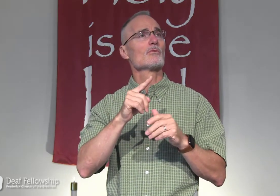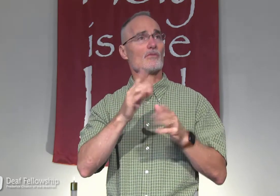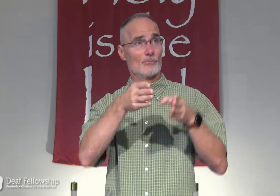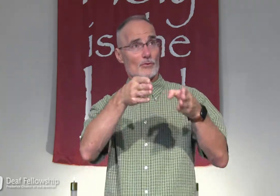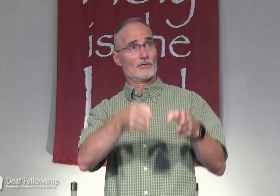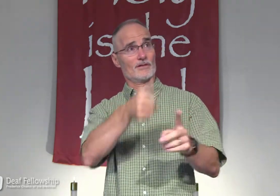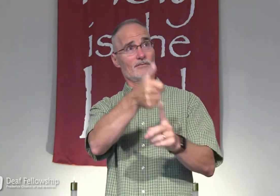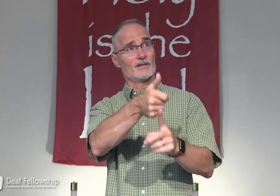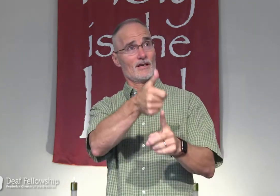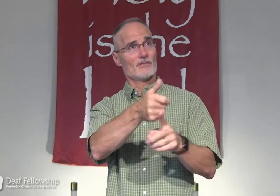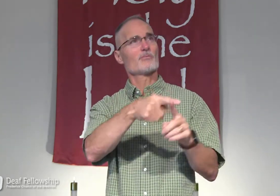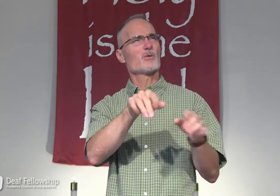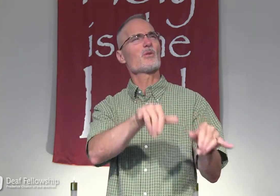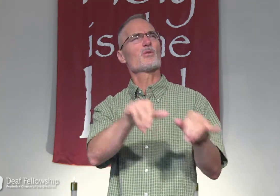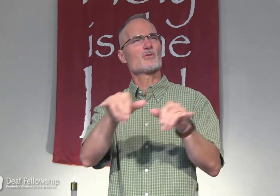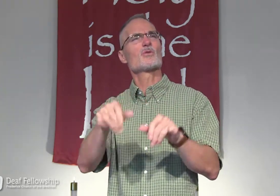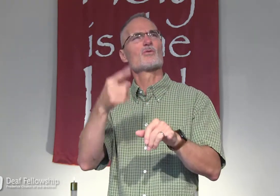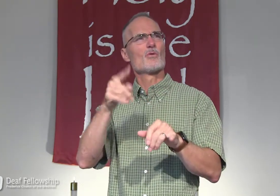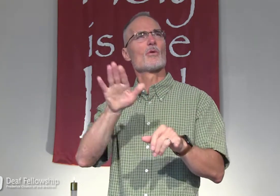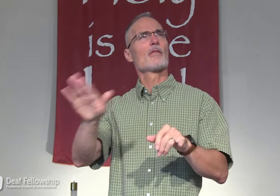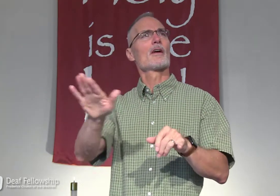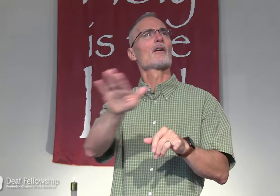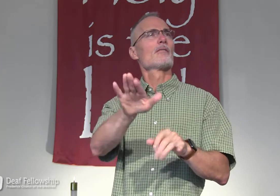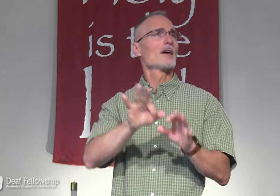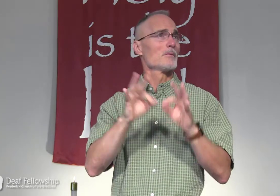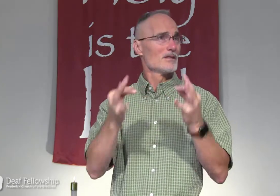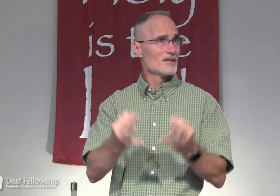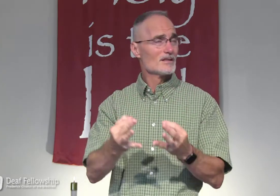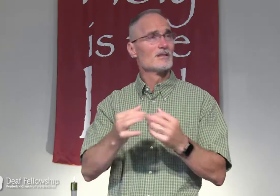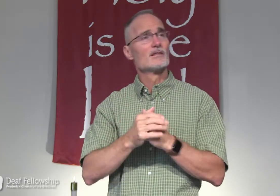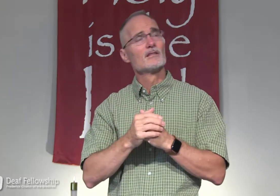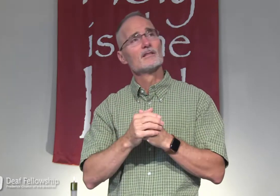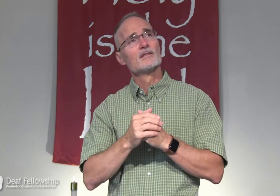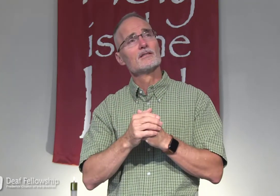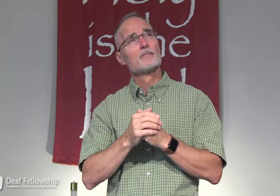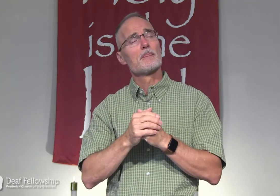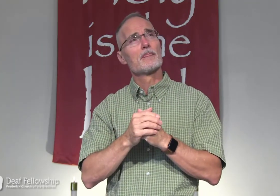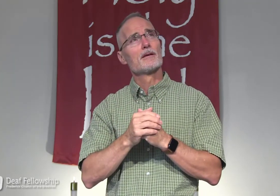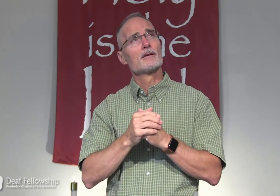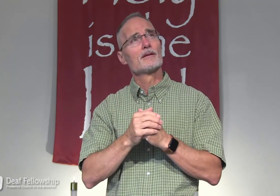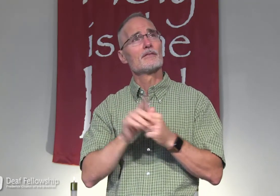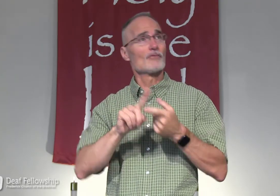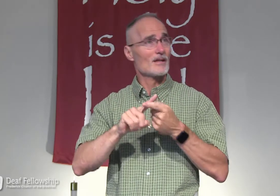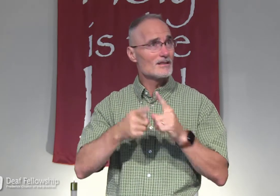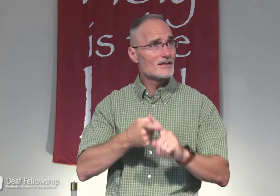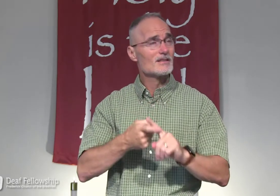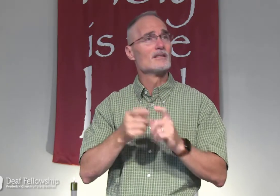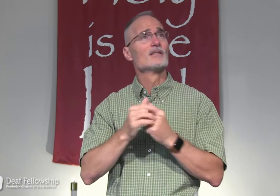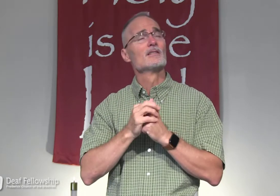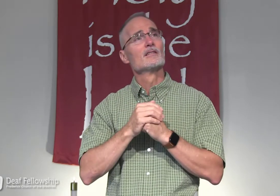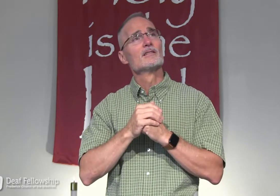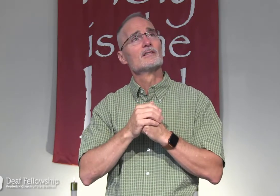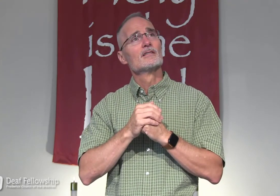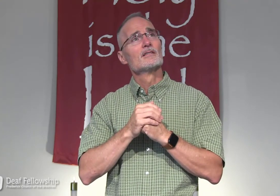We ask that you give them comfort for them, but also for their family members and